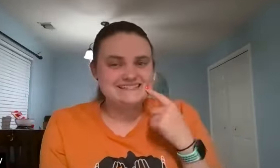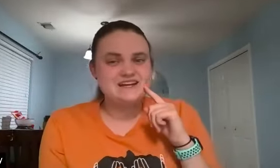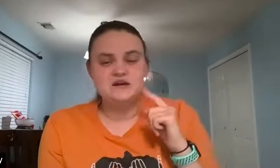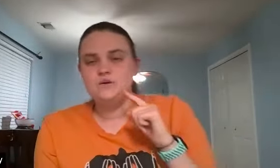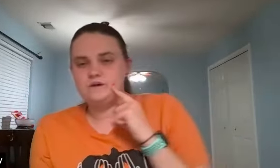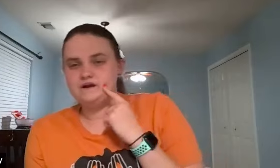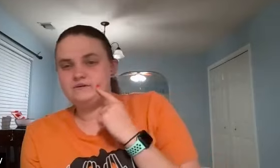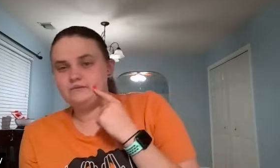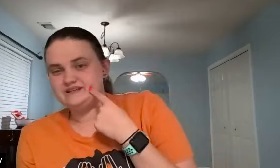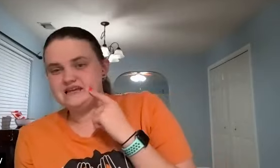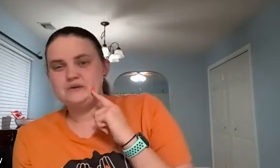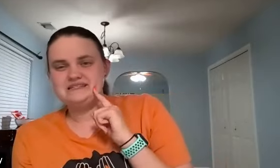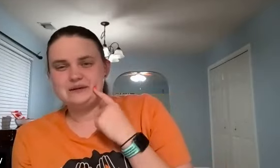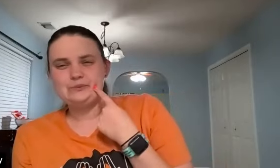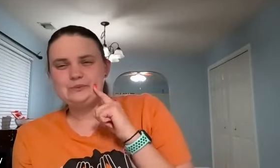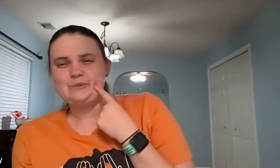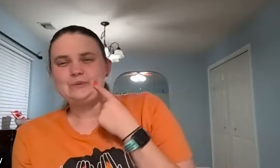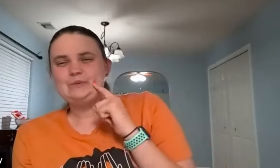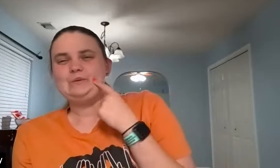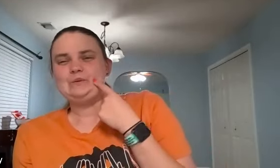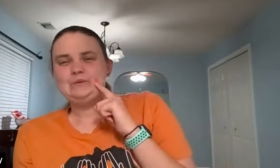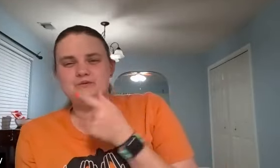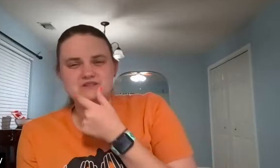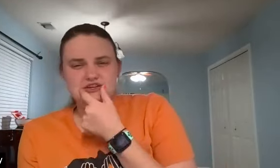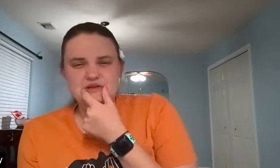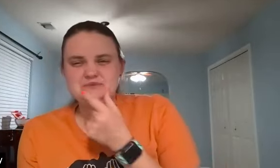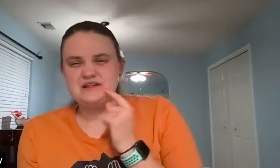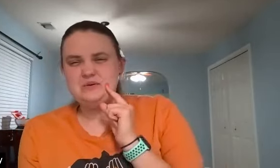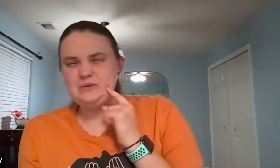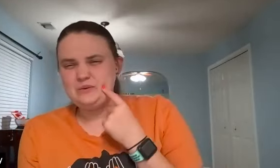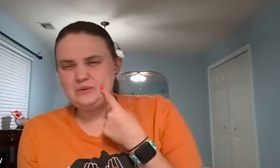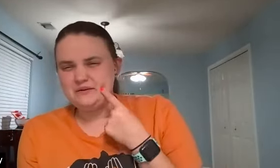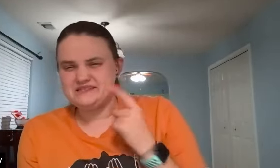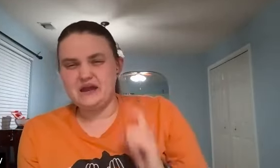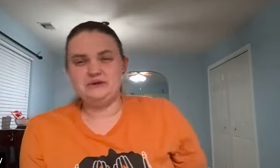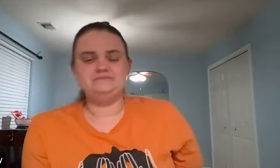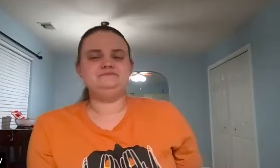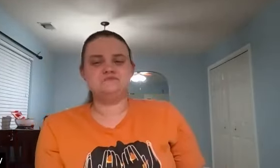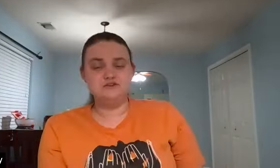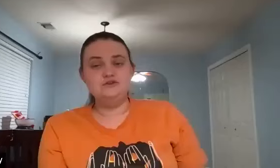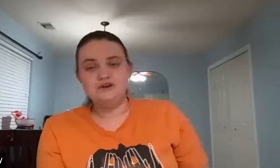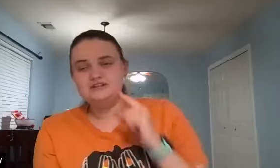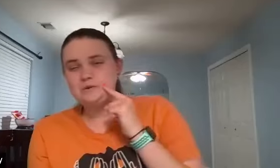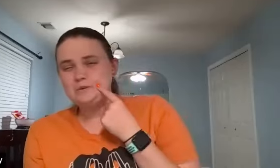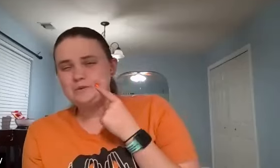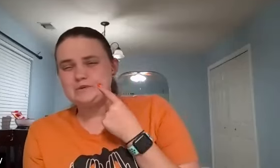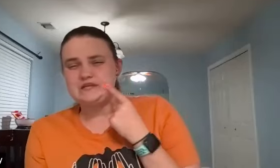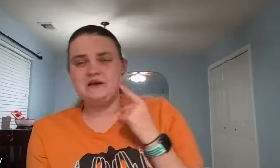good. Where with sour, it's like you almost like your lips are like, ooh, that was sour. So you could do